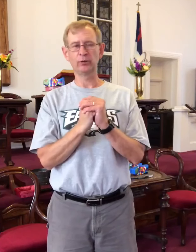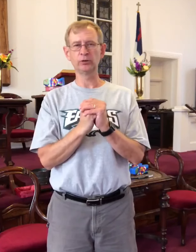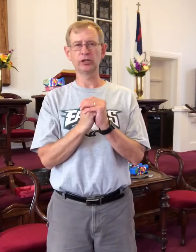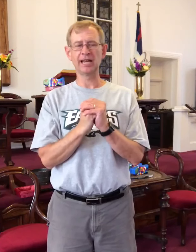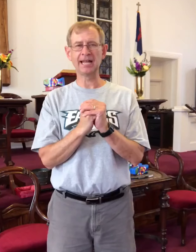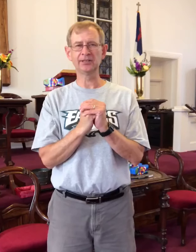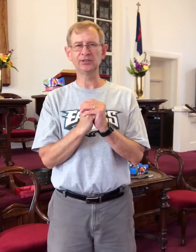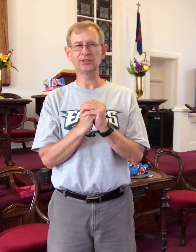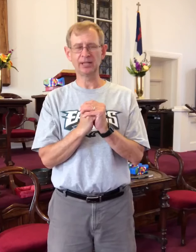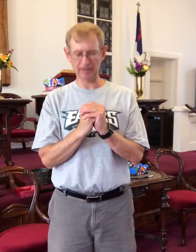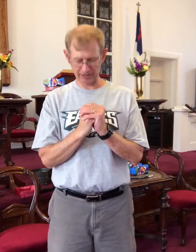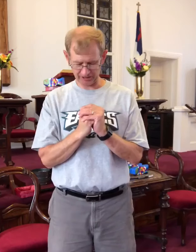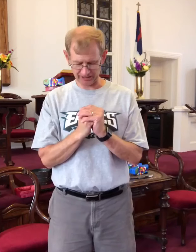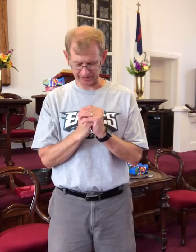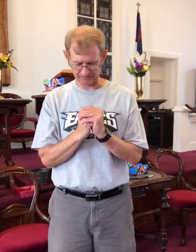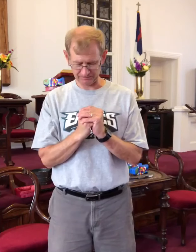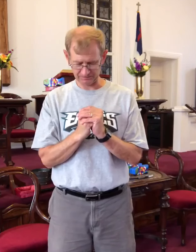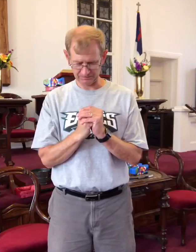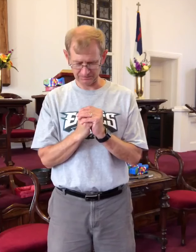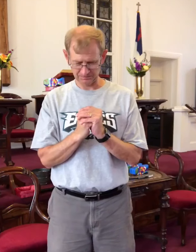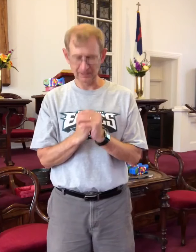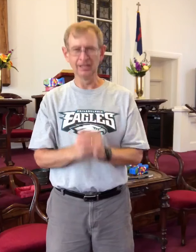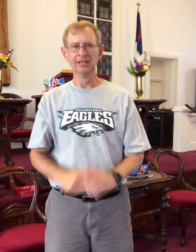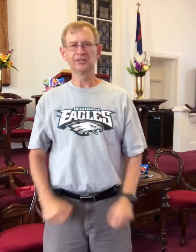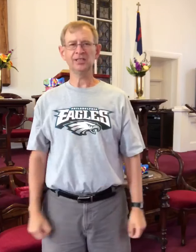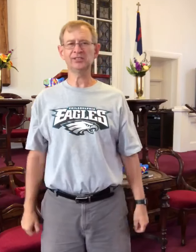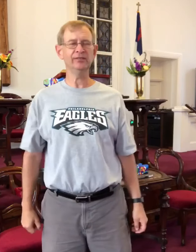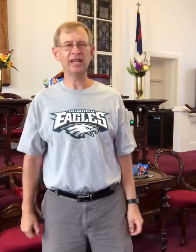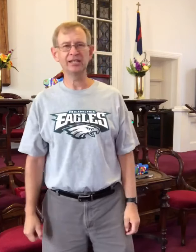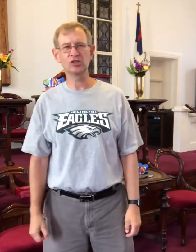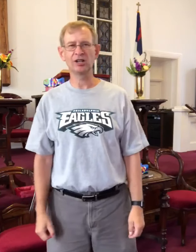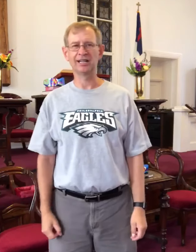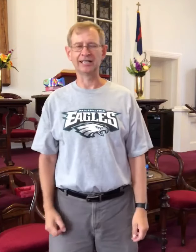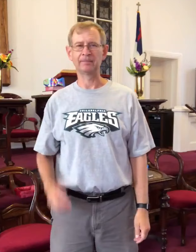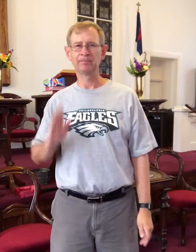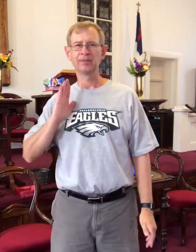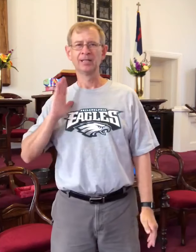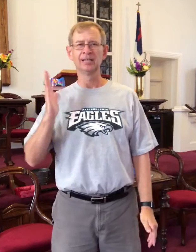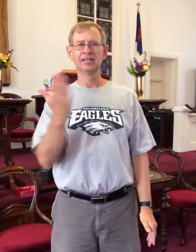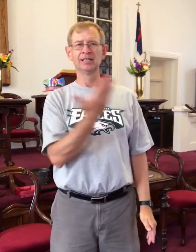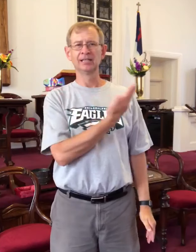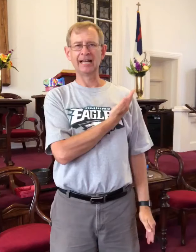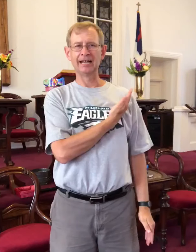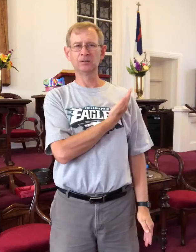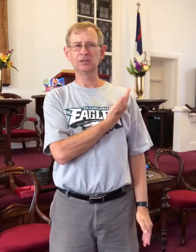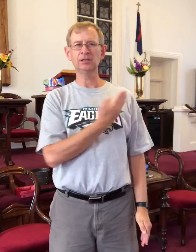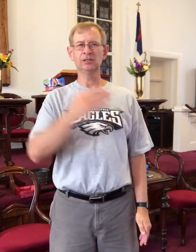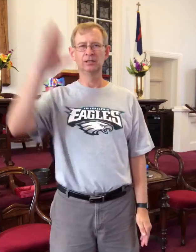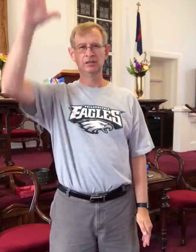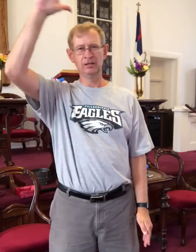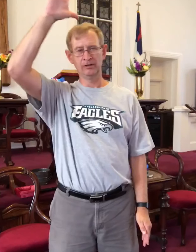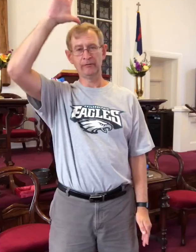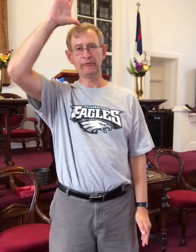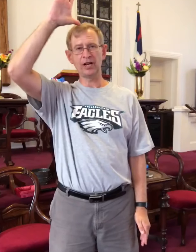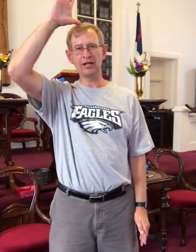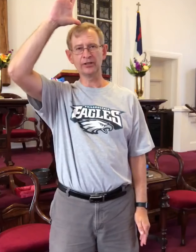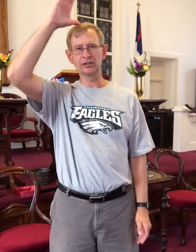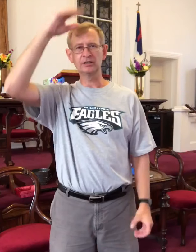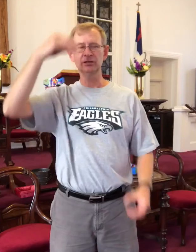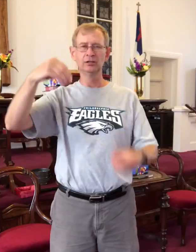your hands and bow your head. So let's give that a try. Our Father,